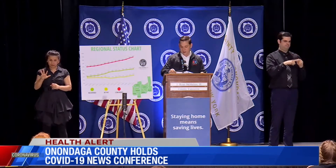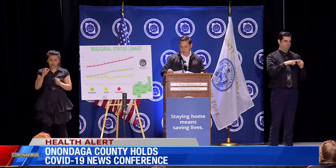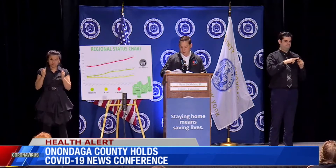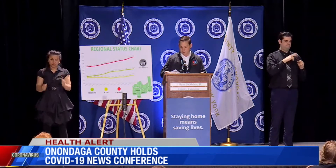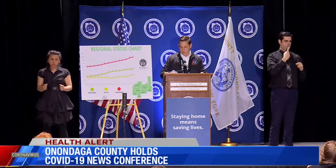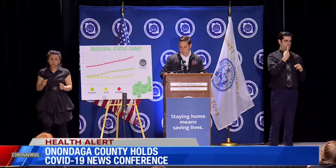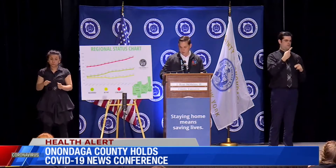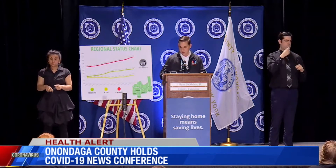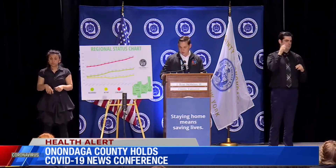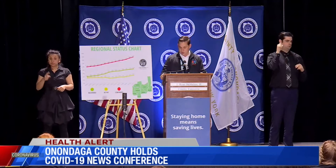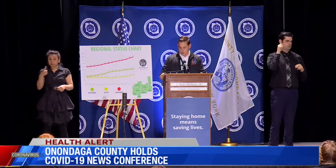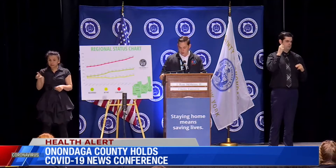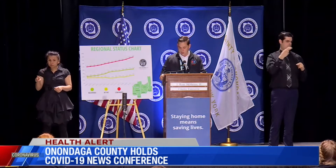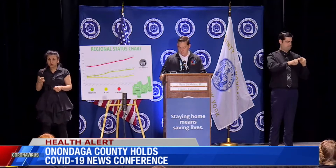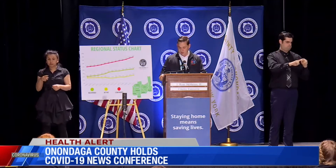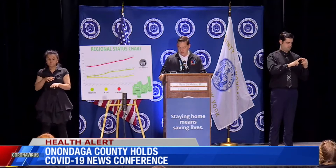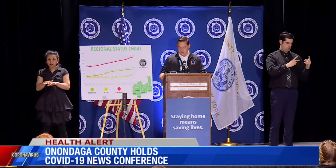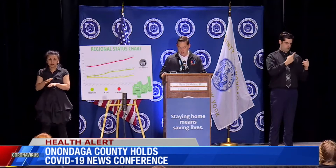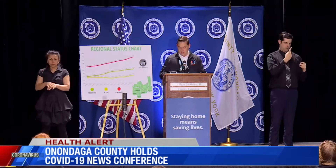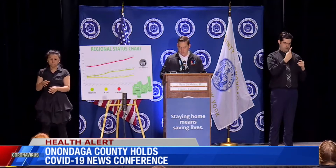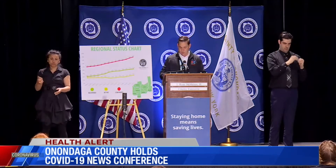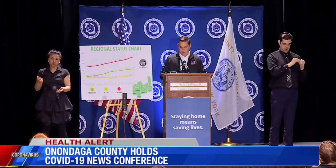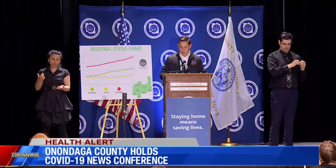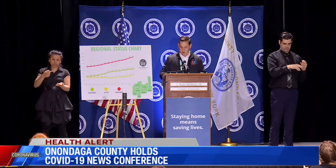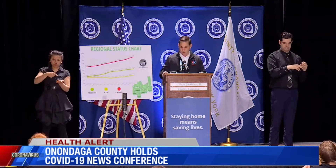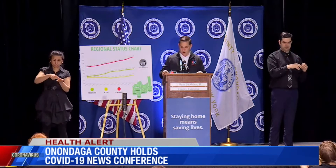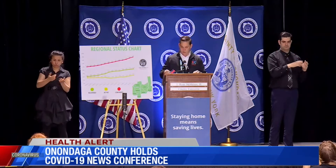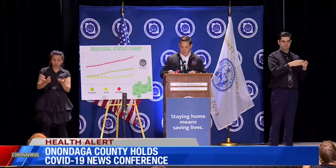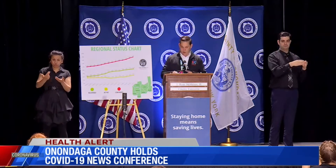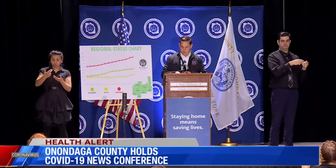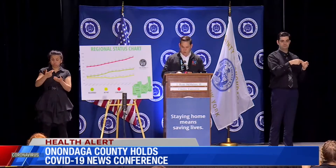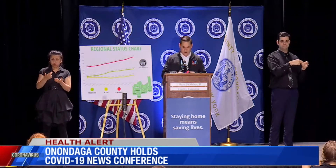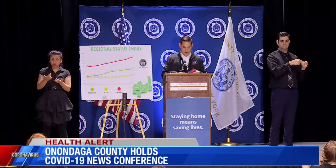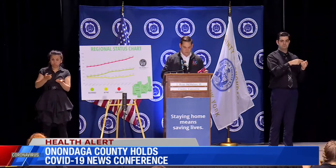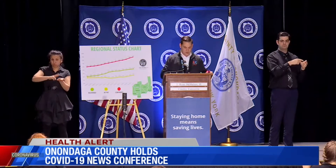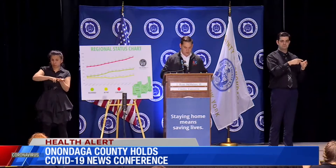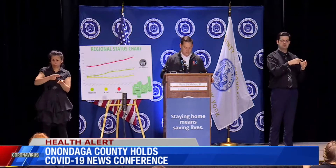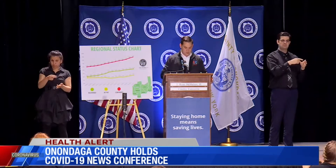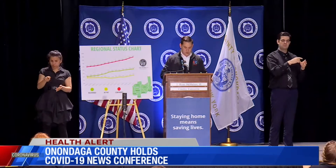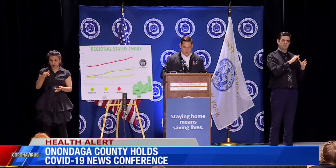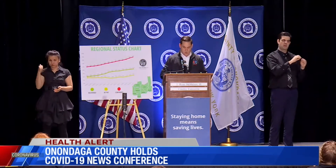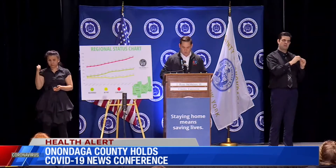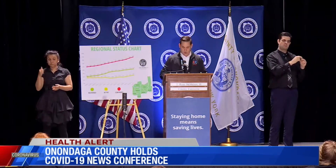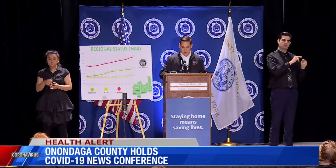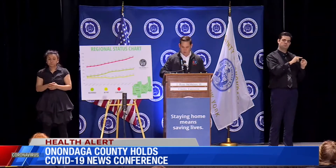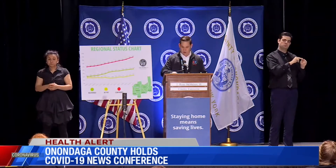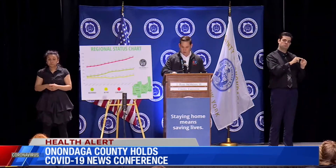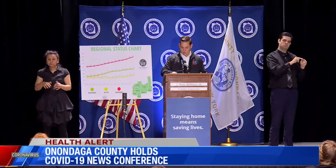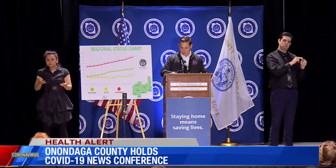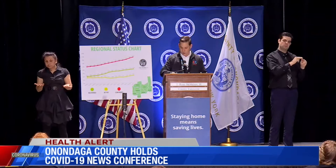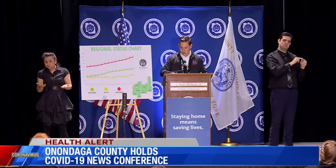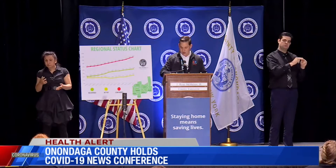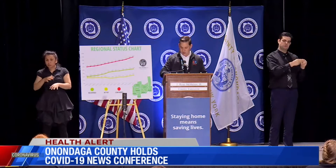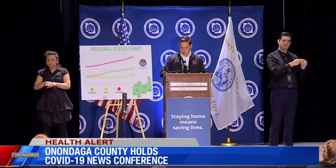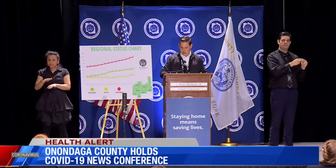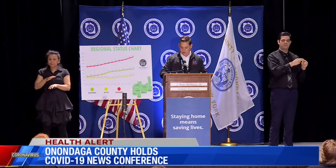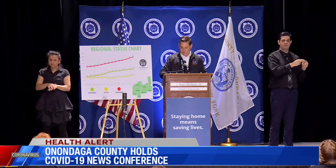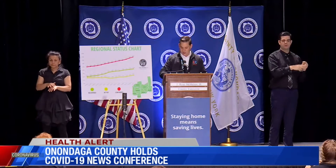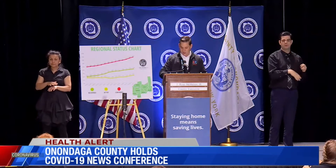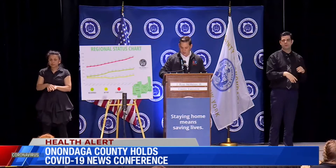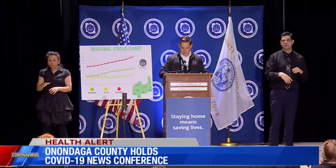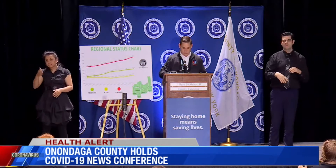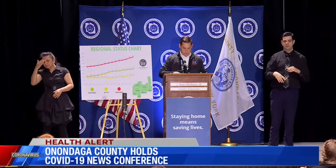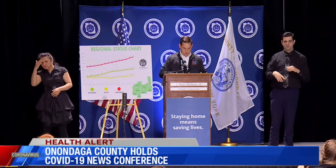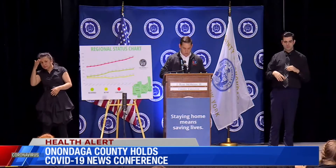of our active cases. This number's gone down a little bit more because we have more active cases. We'll talk about